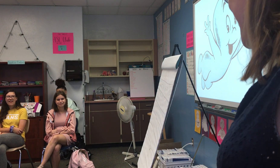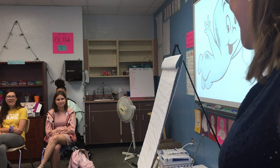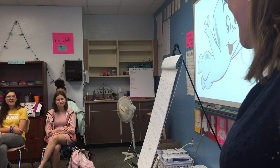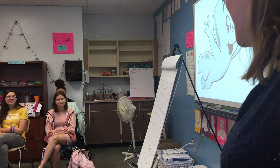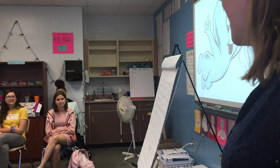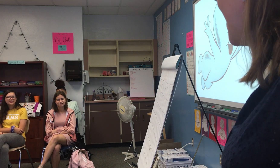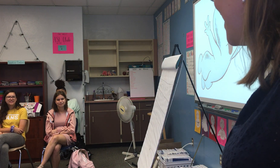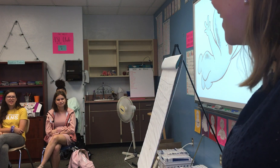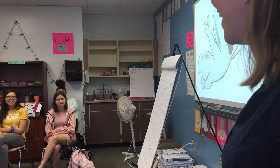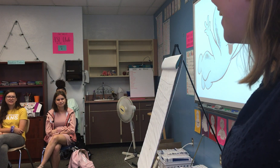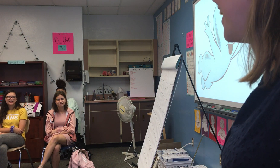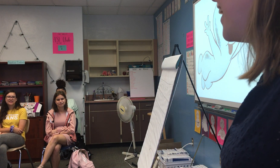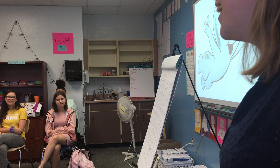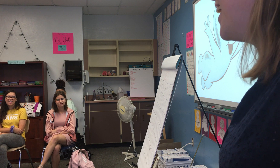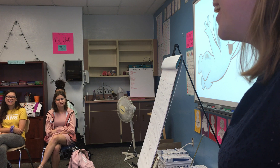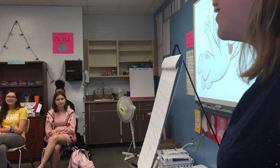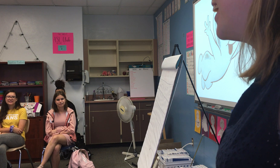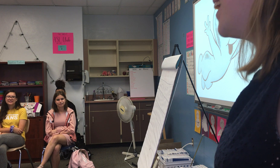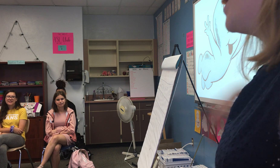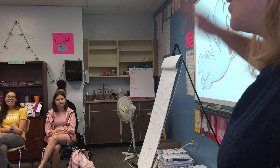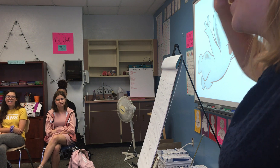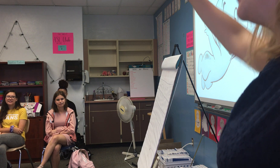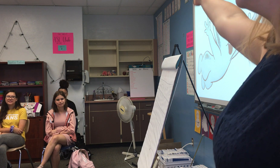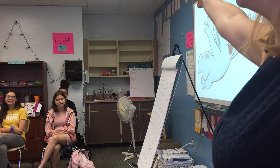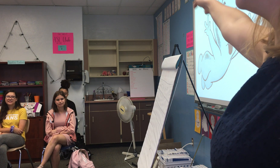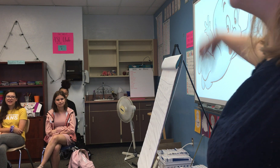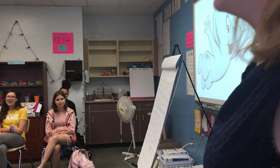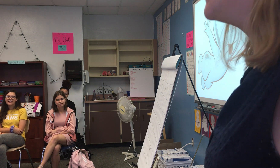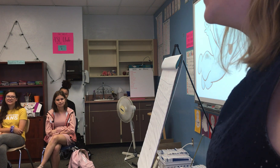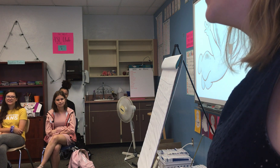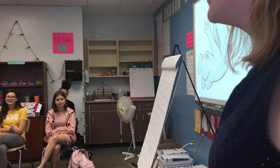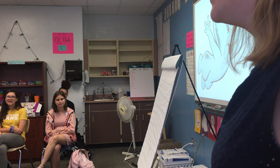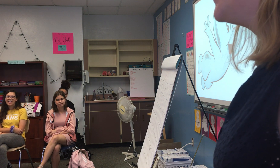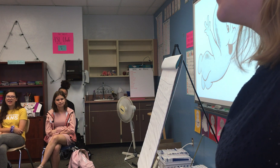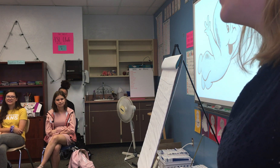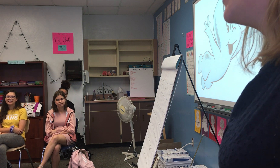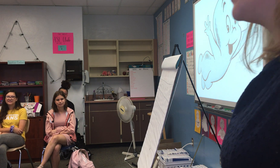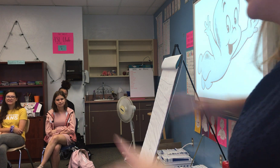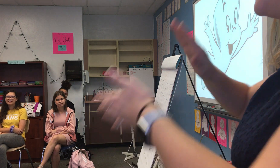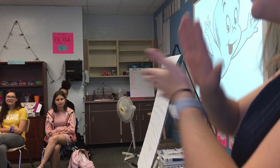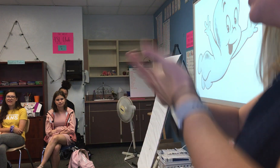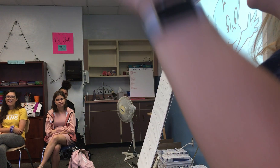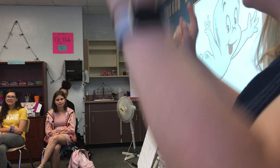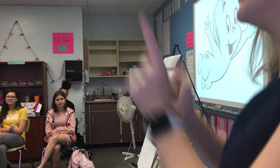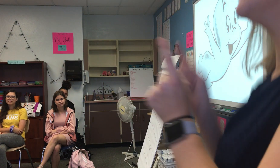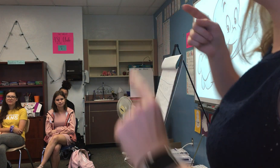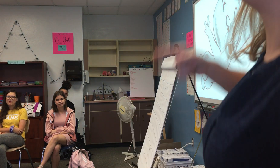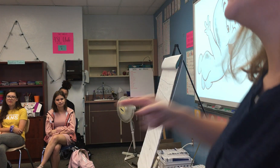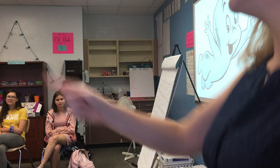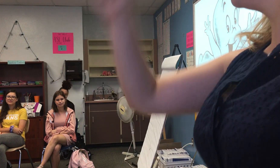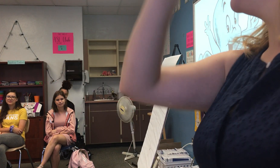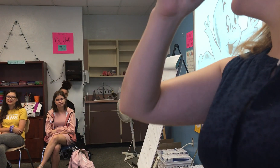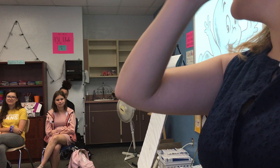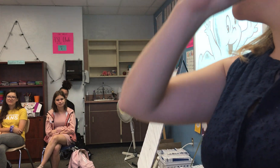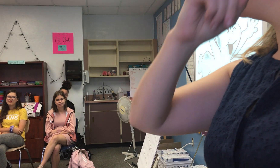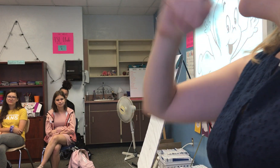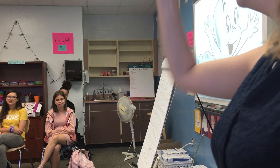so. He always says hello, and he's really glad to meet you, wherever he may go.